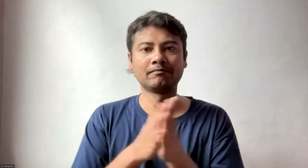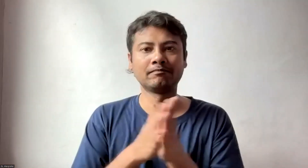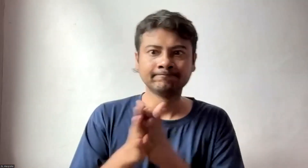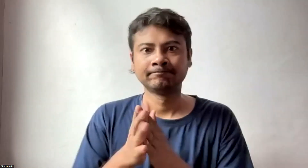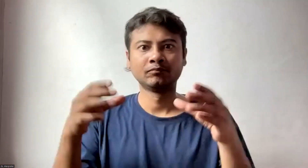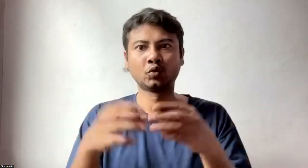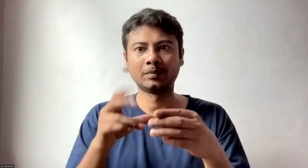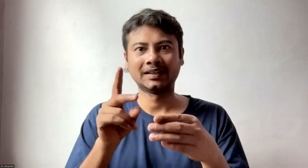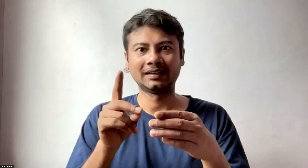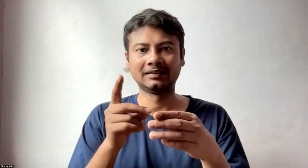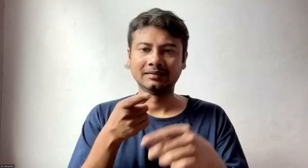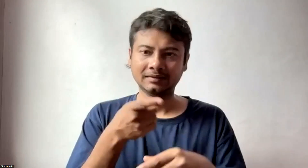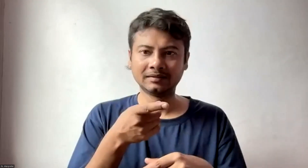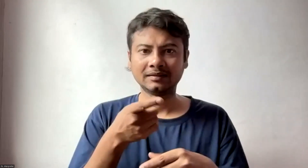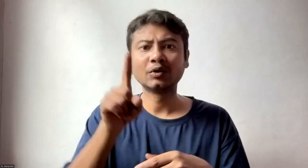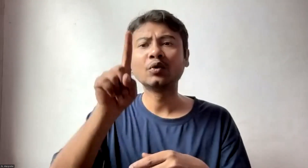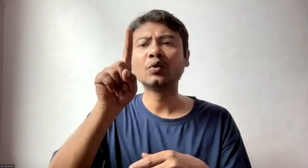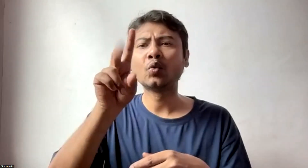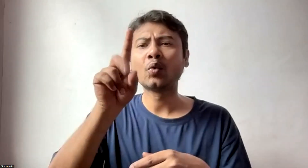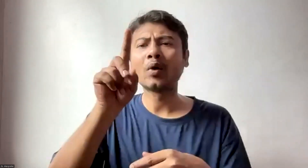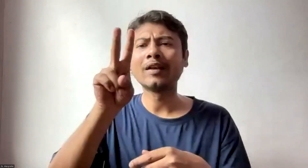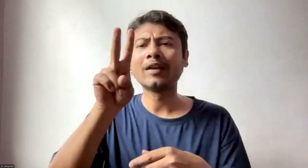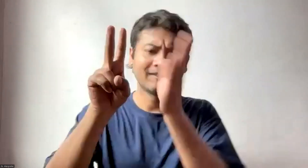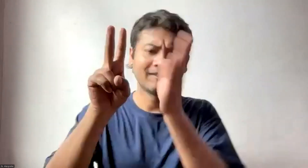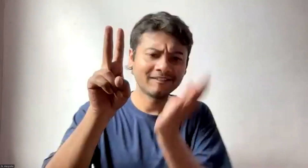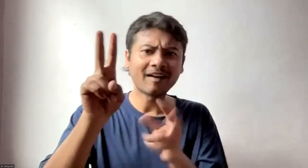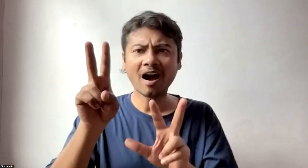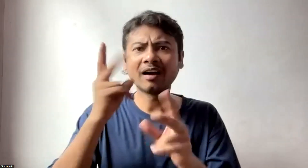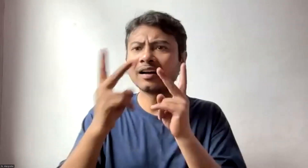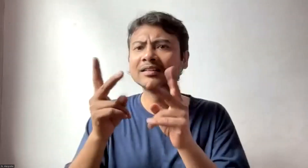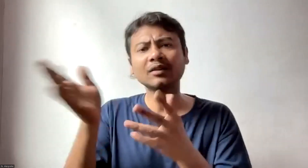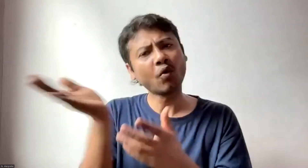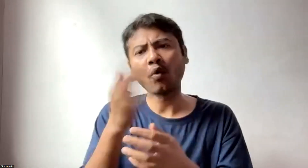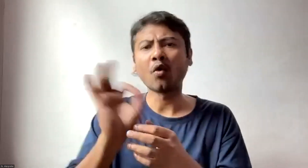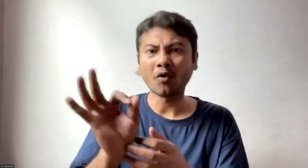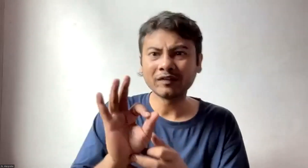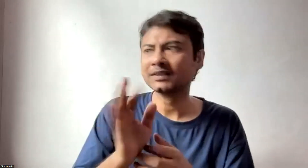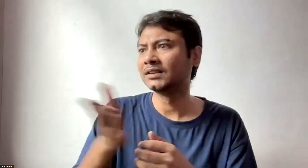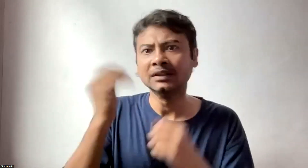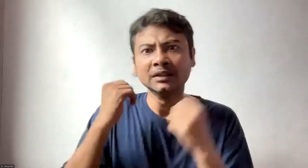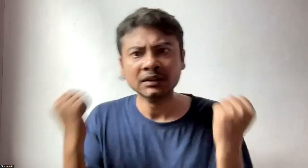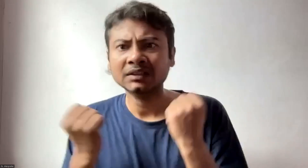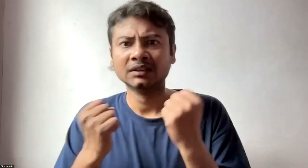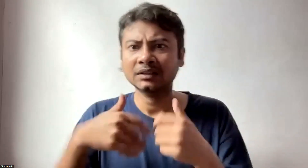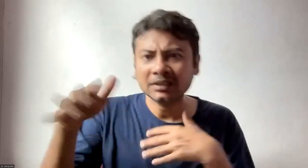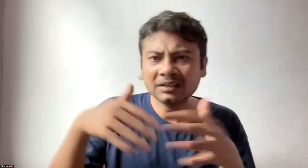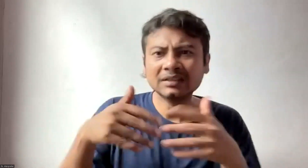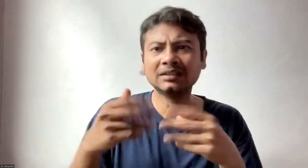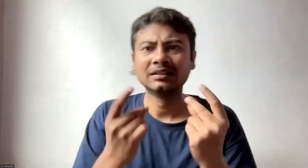in their life and working hard. And when they eat that space at night, that is the